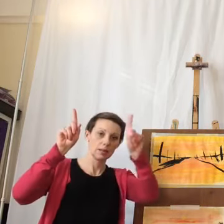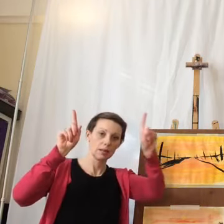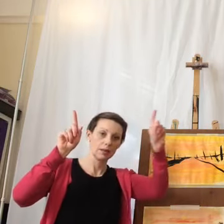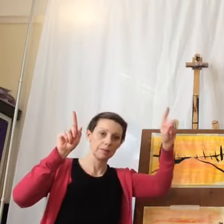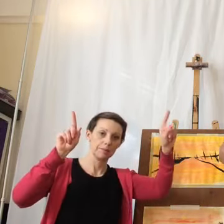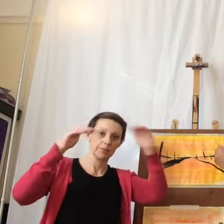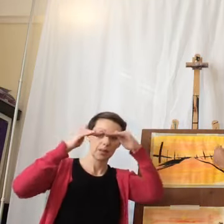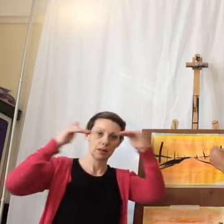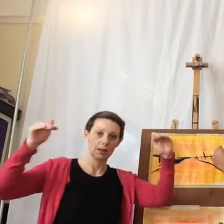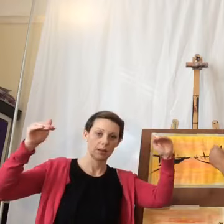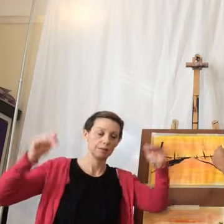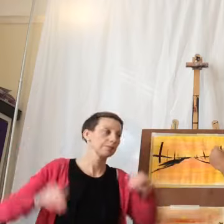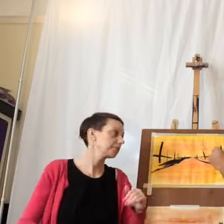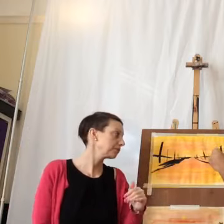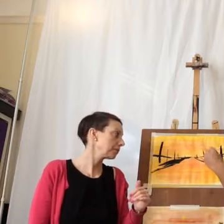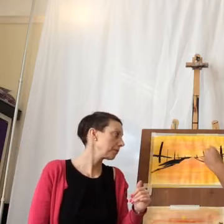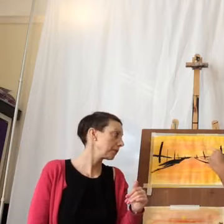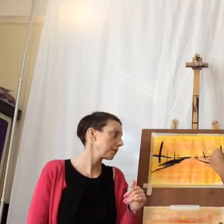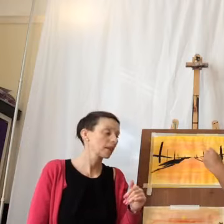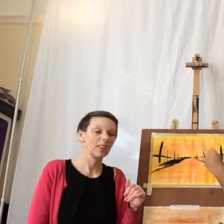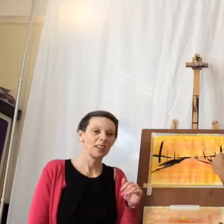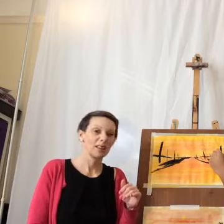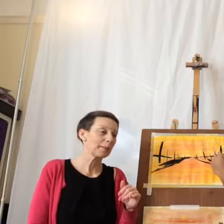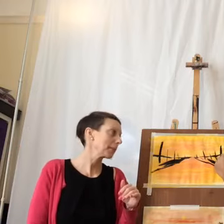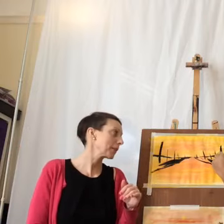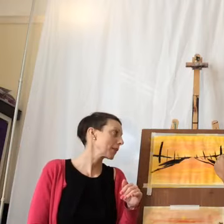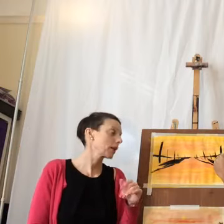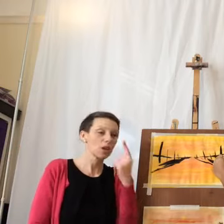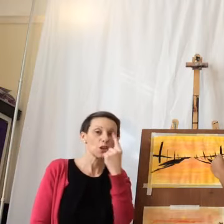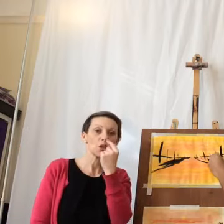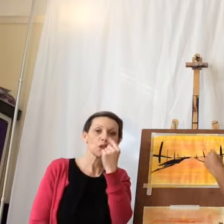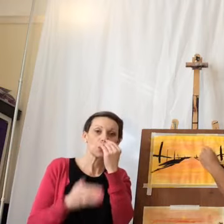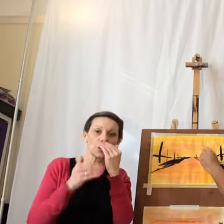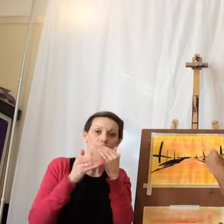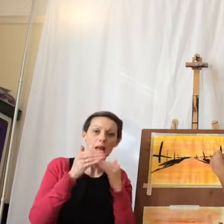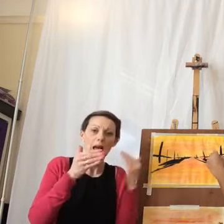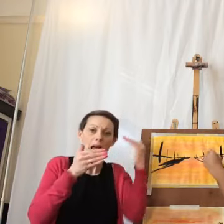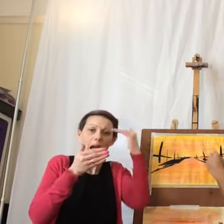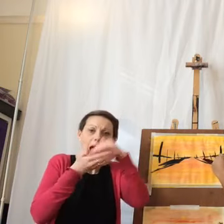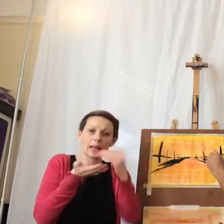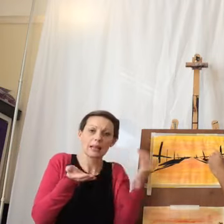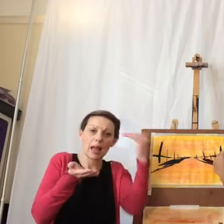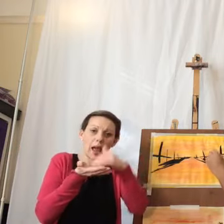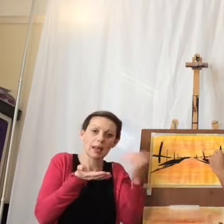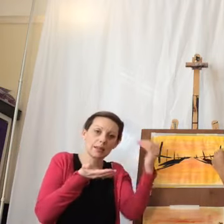These are all the basics, and now, you know, you can add lots more in afterwards.